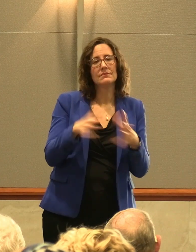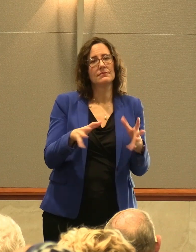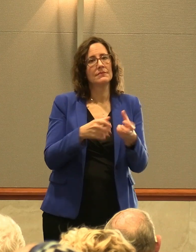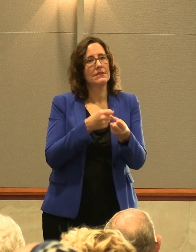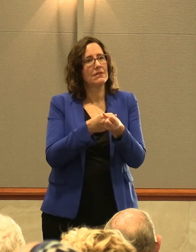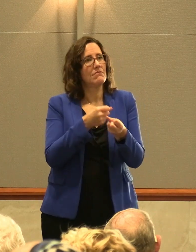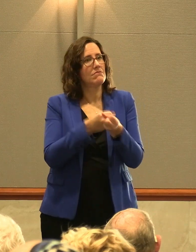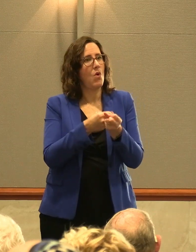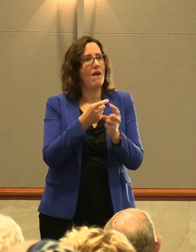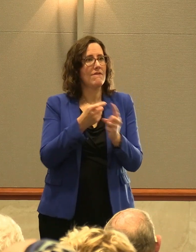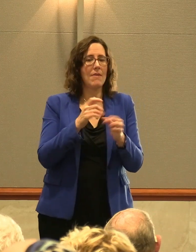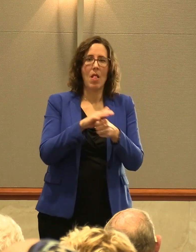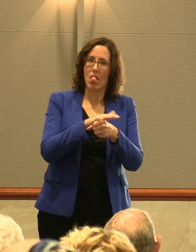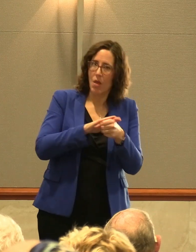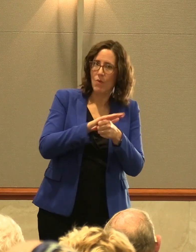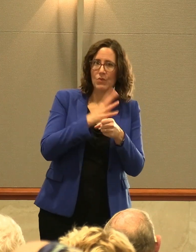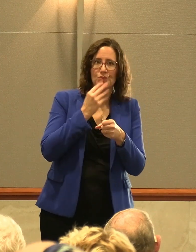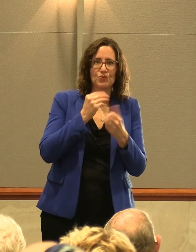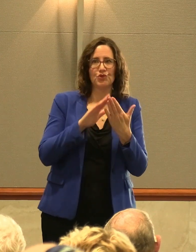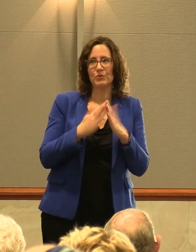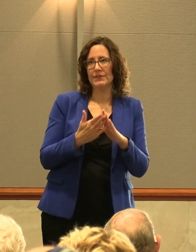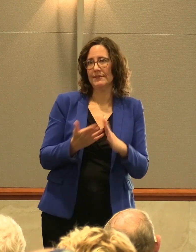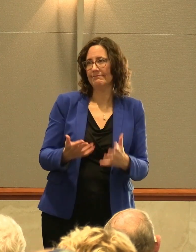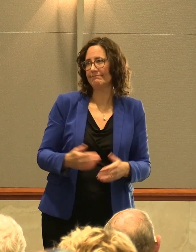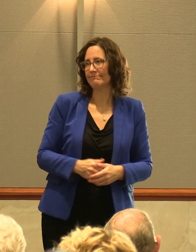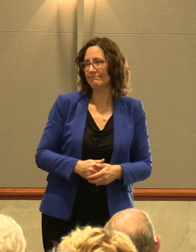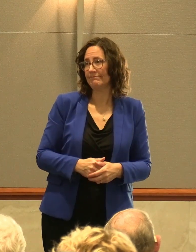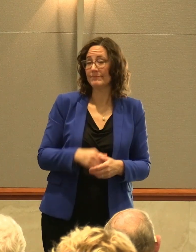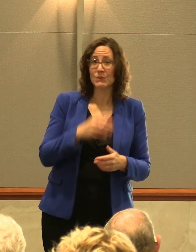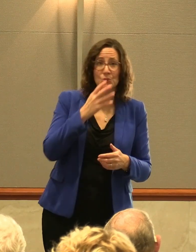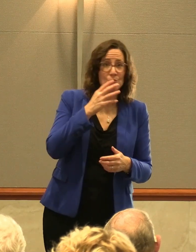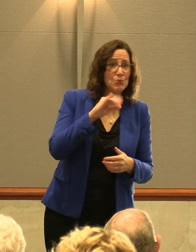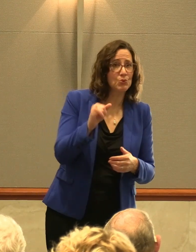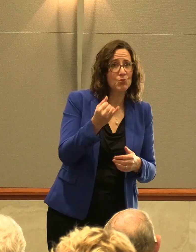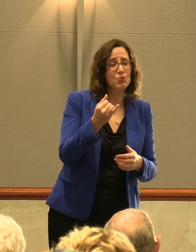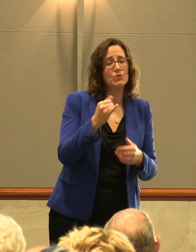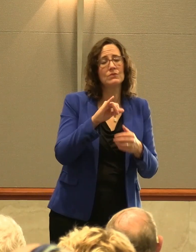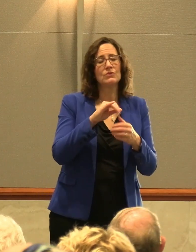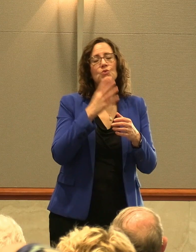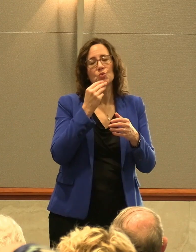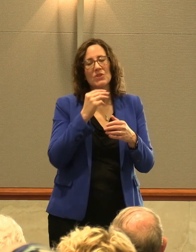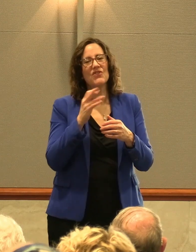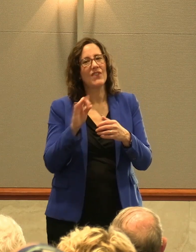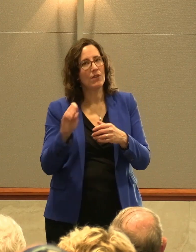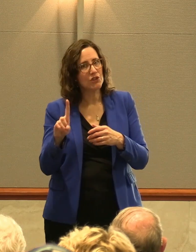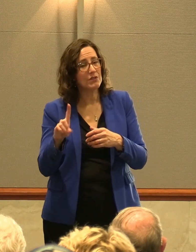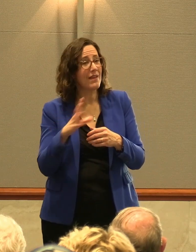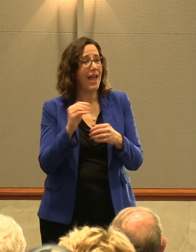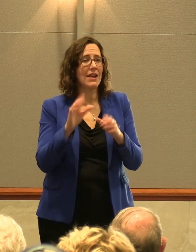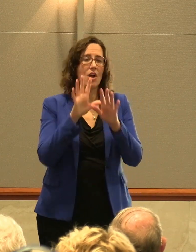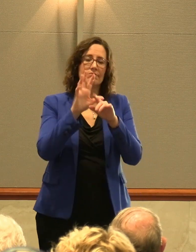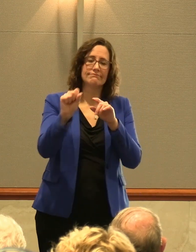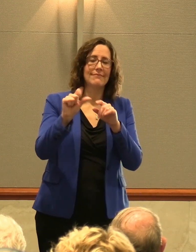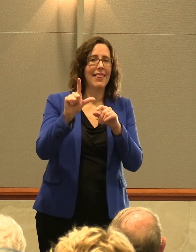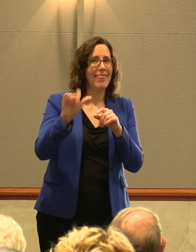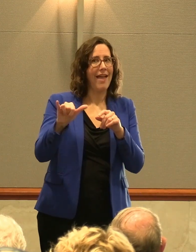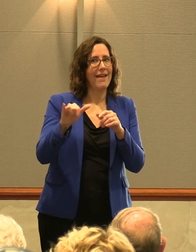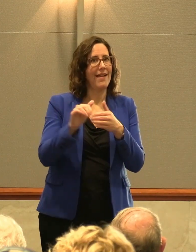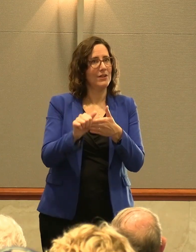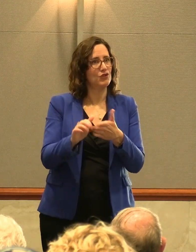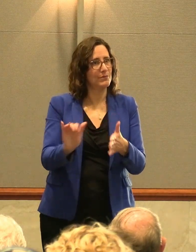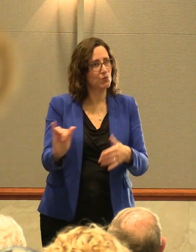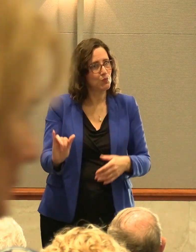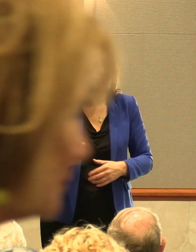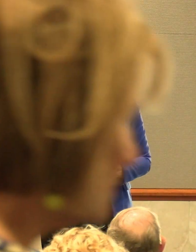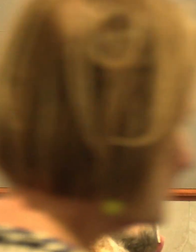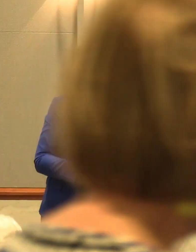we receive from our local Jewish community, from the Jewish Federation, and from our stellar lay leadership. We're